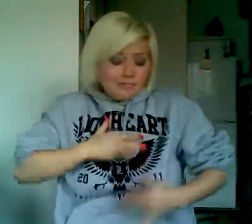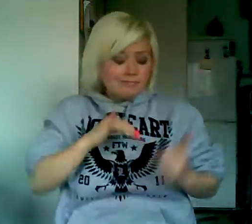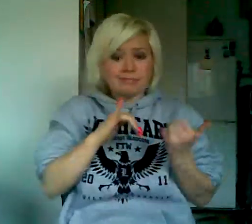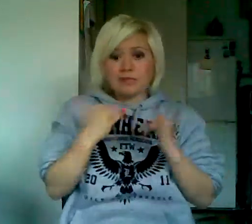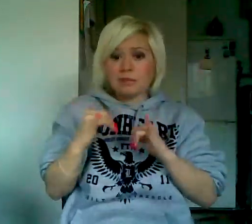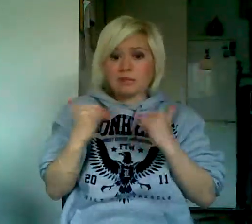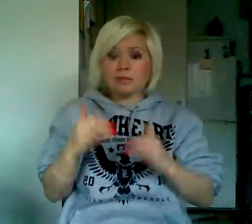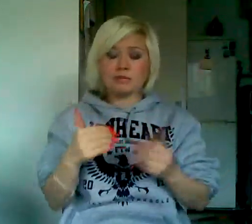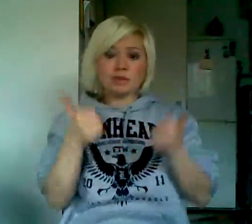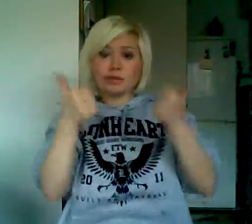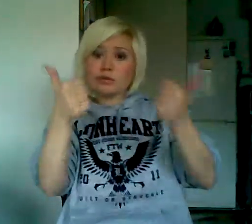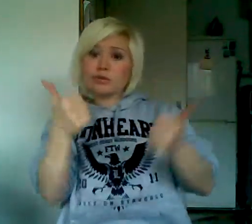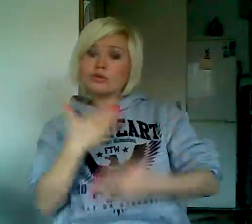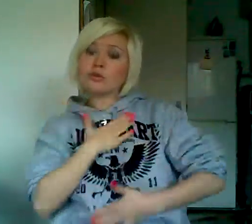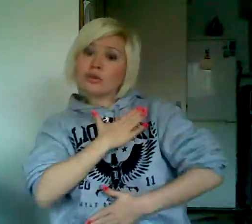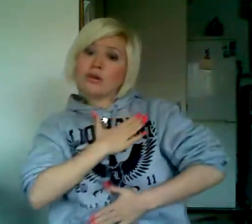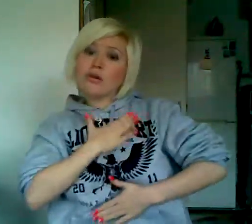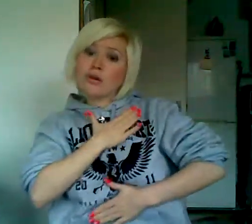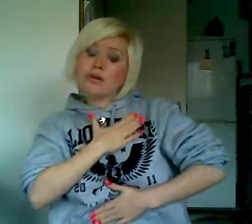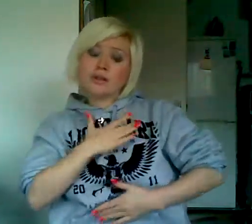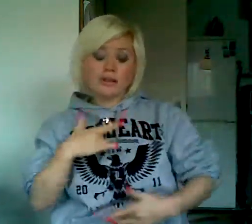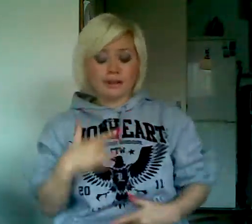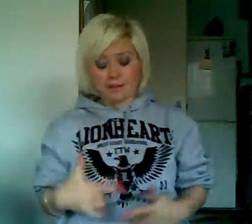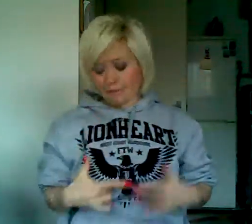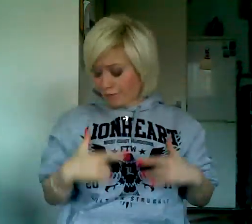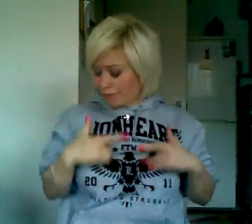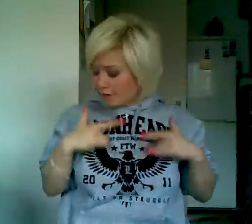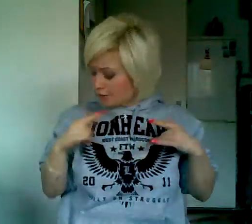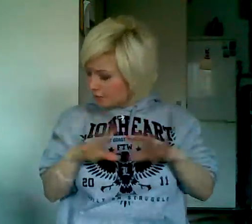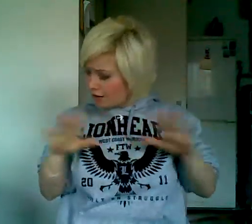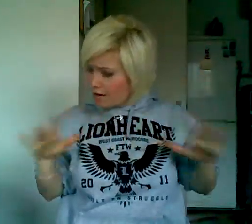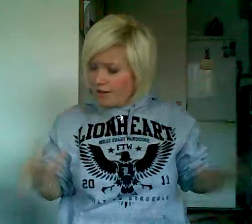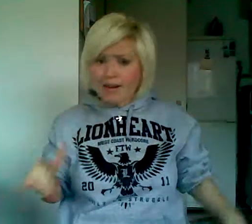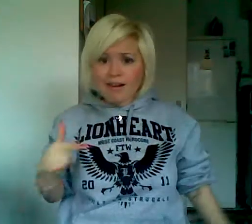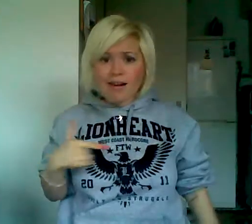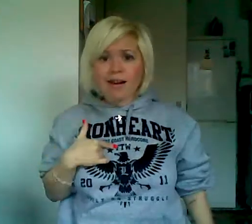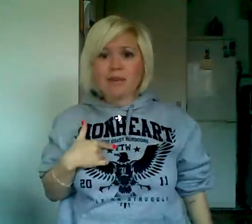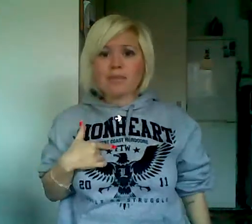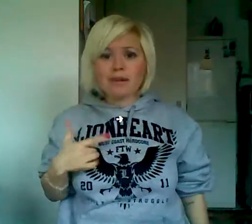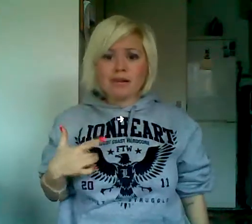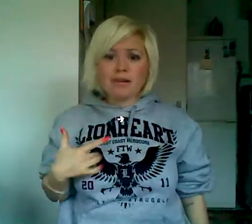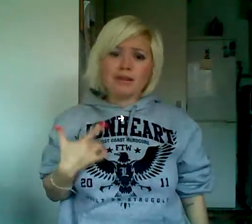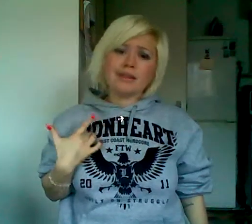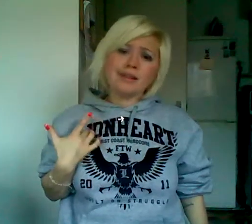Sometimes it's a good hurt, and it feels like I'm